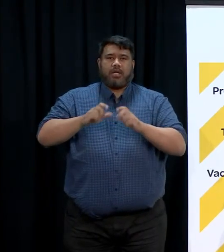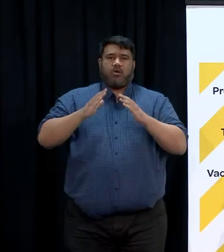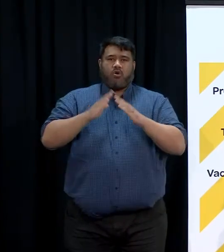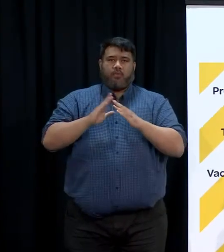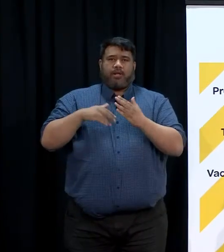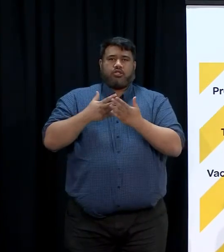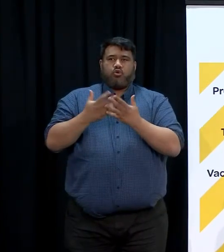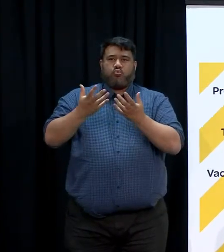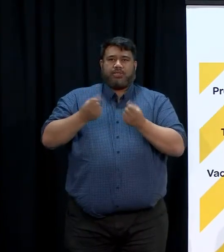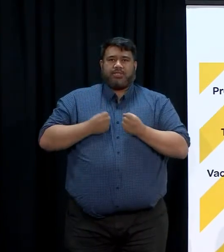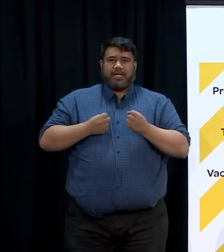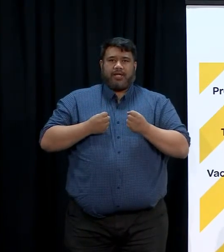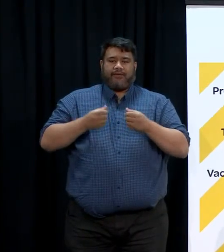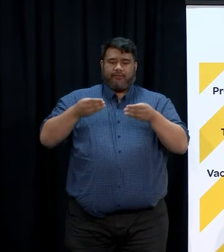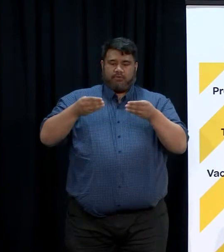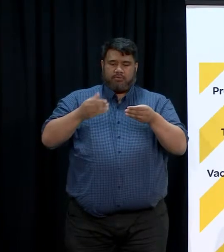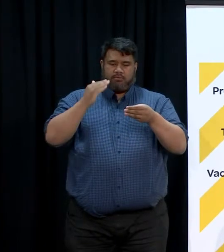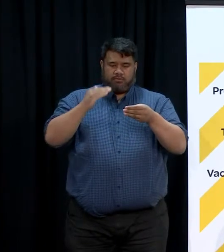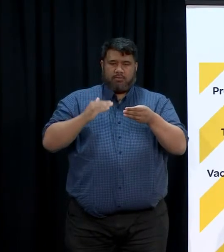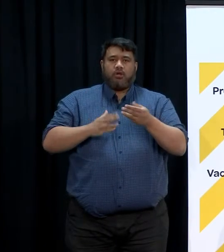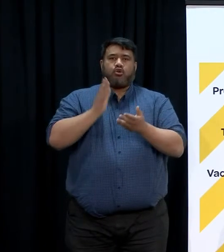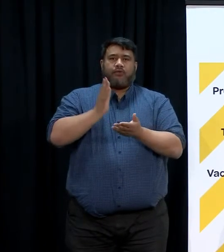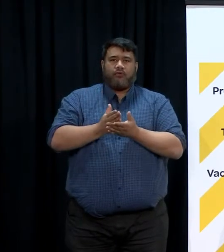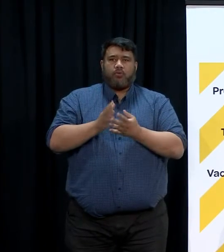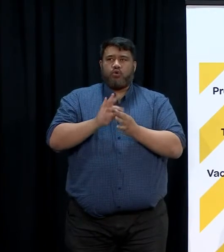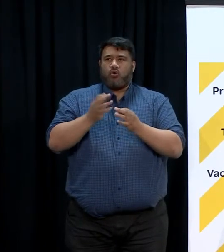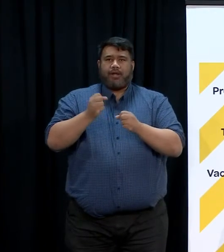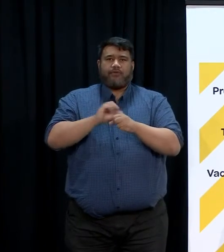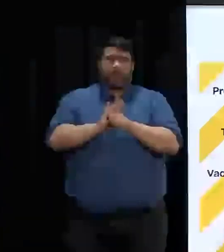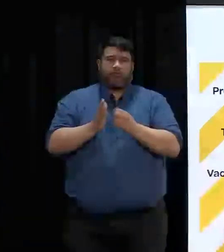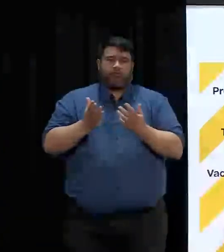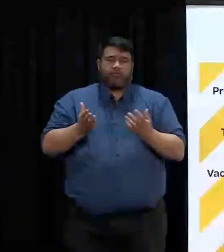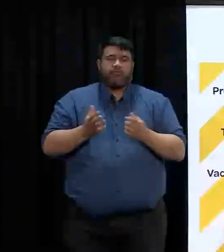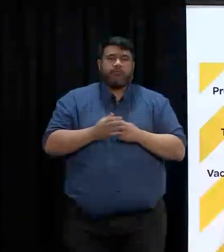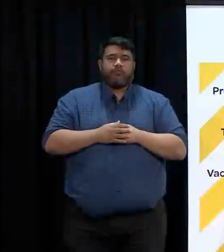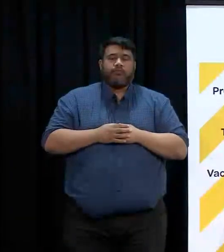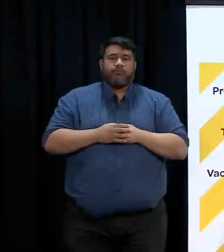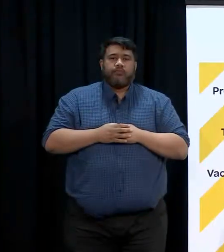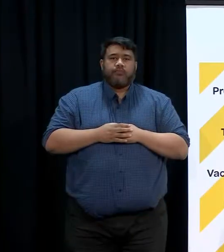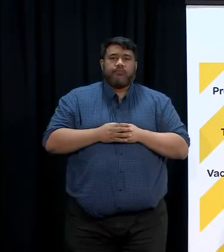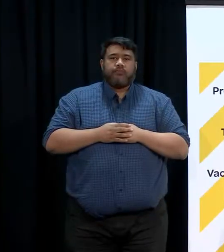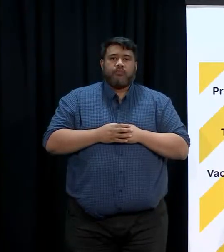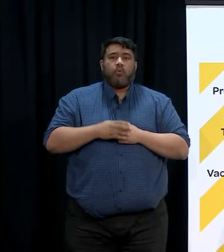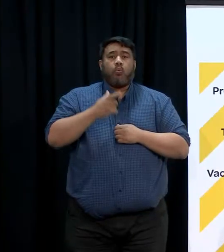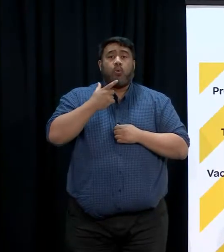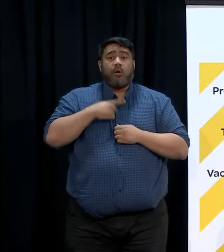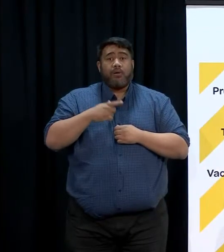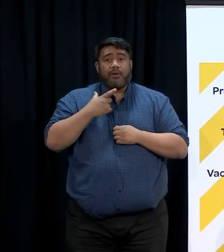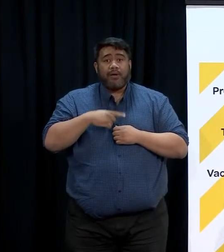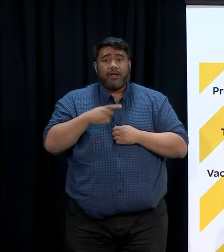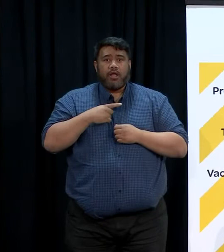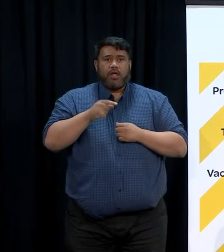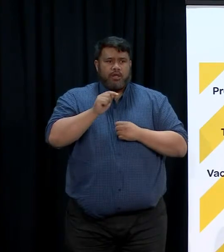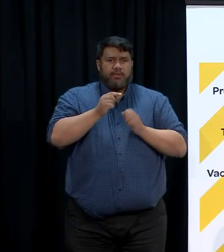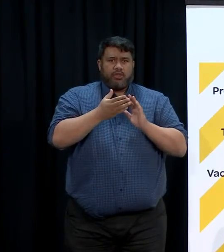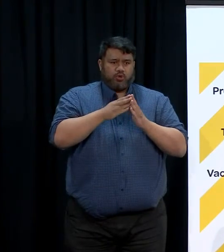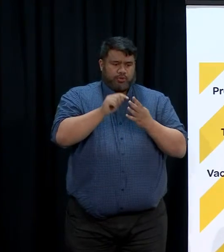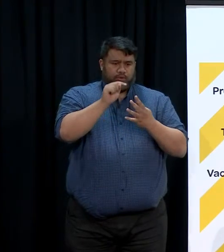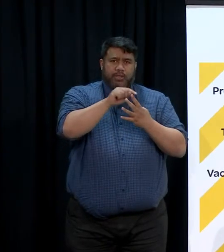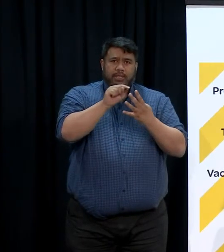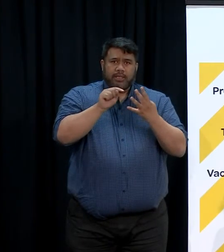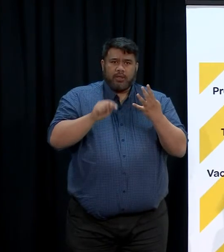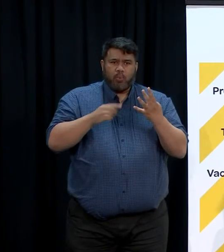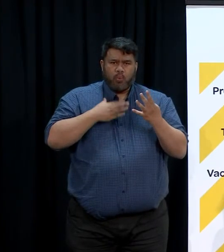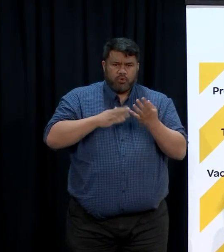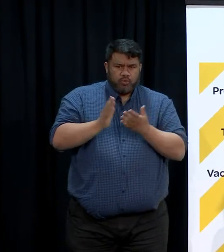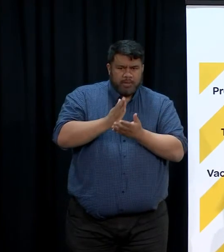result. The testing will just help provide us with assurance there are not undetected cases there in that community, and if there is,